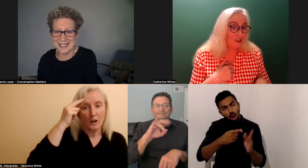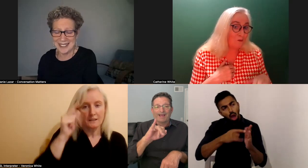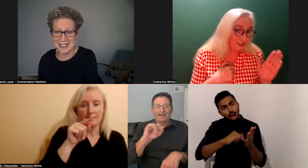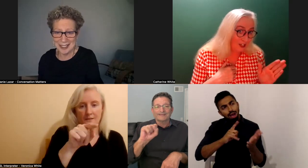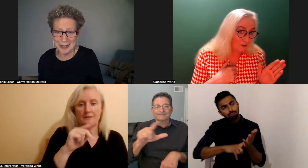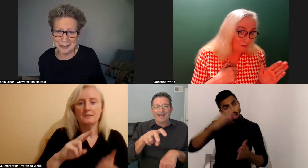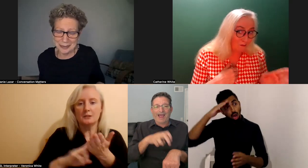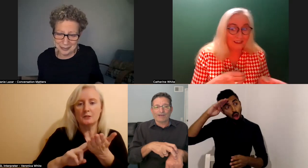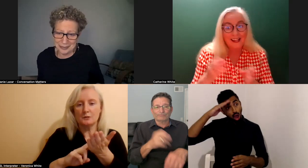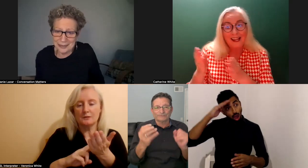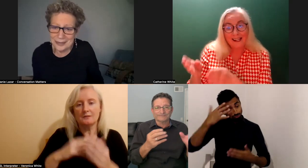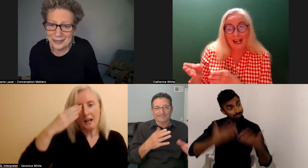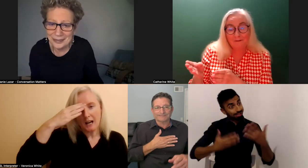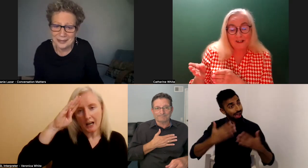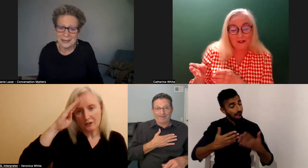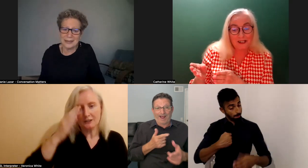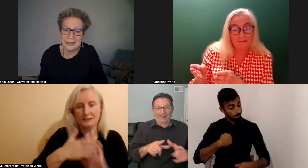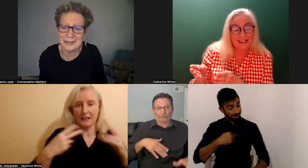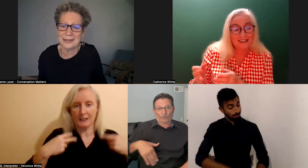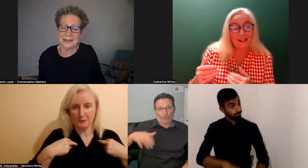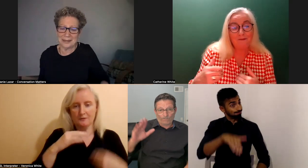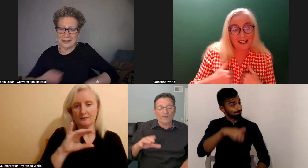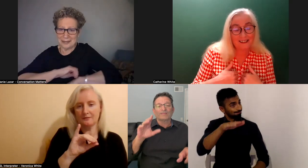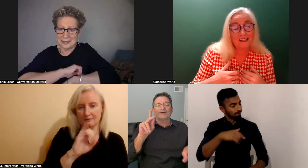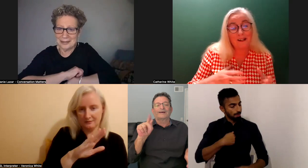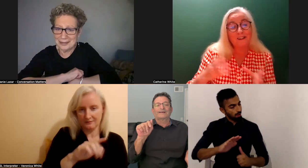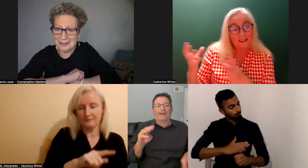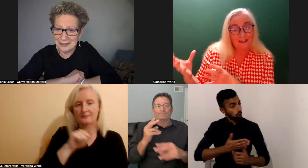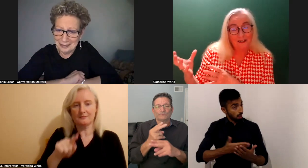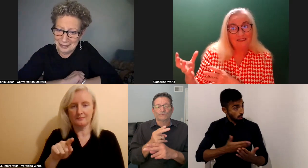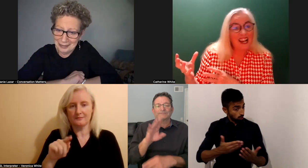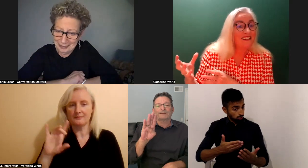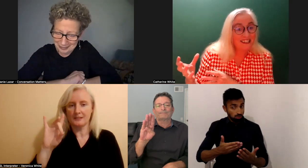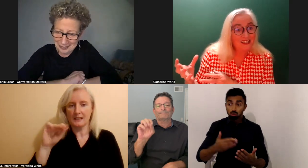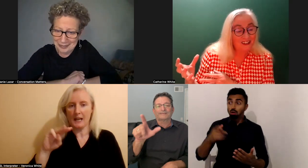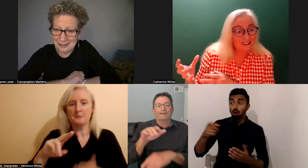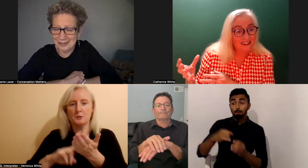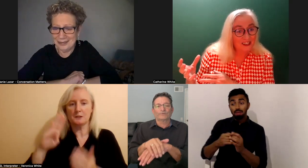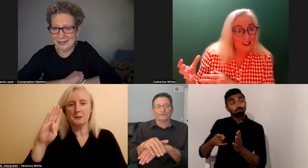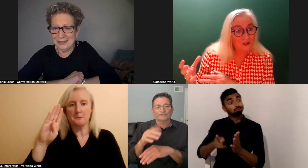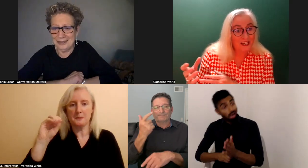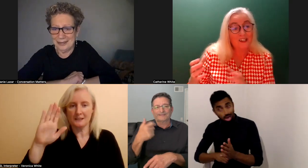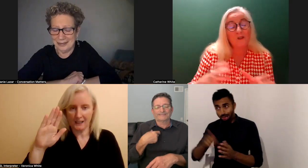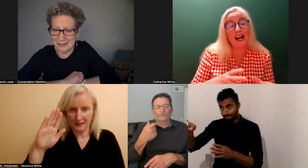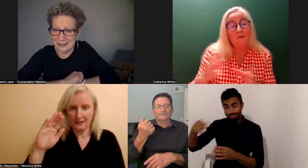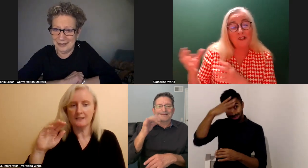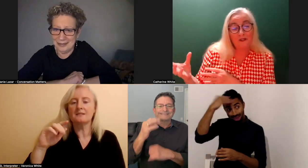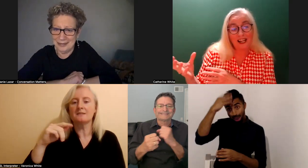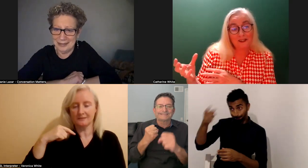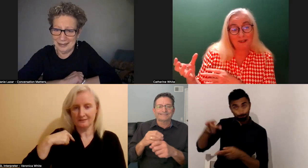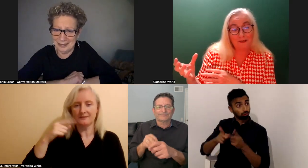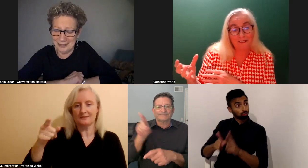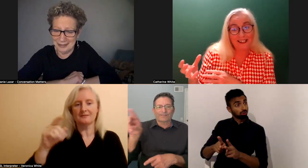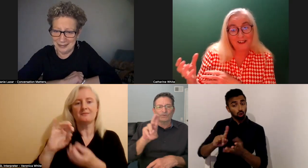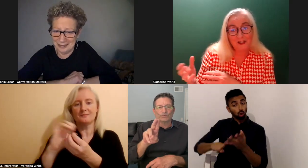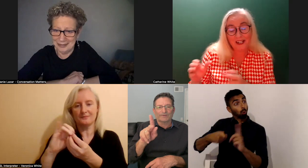native language of what I grew up with. Cam is using BSL, because I spent 19 years in the UK, so I would know a